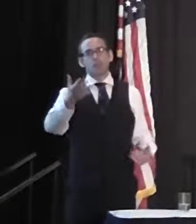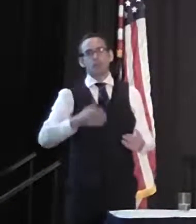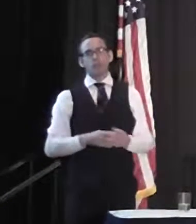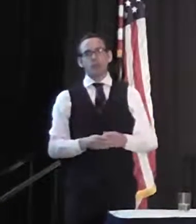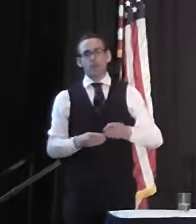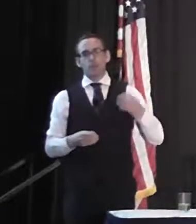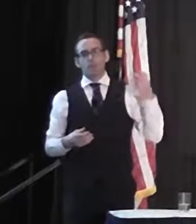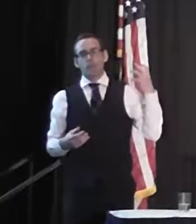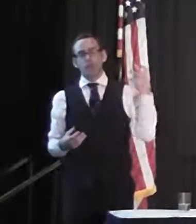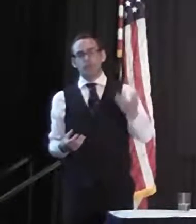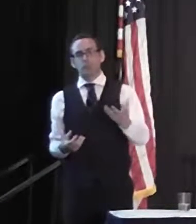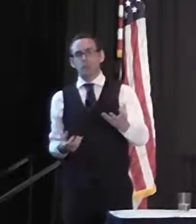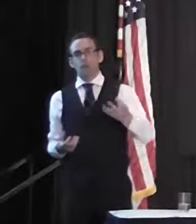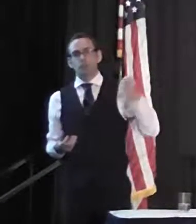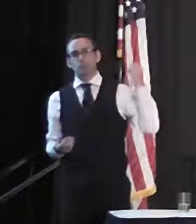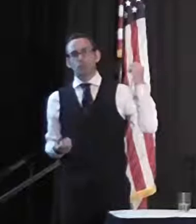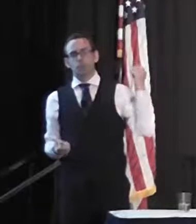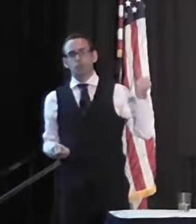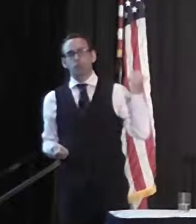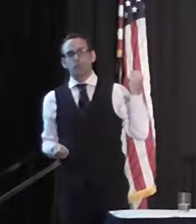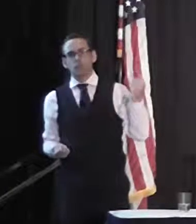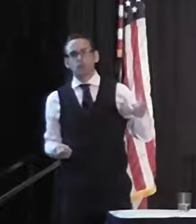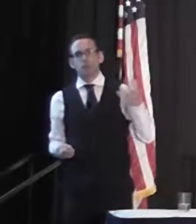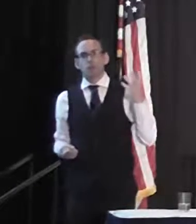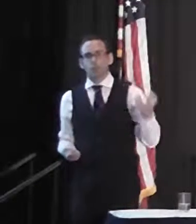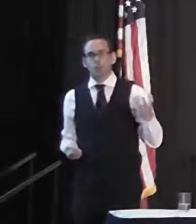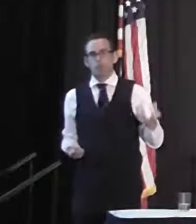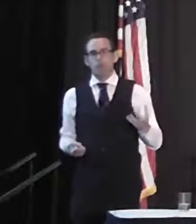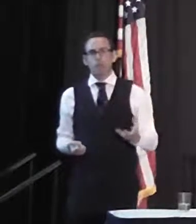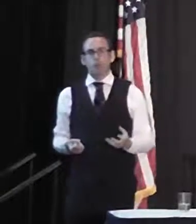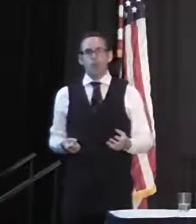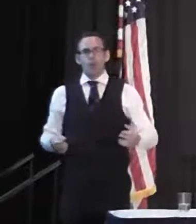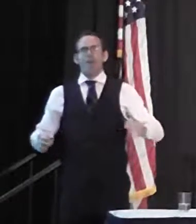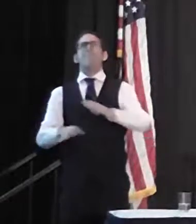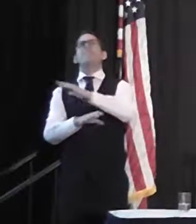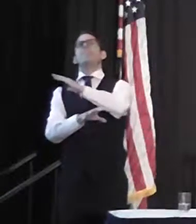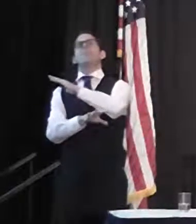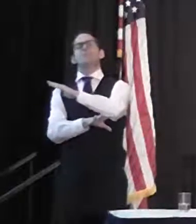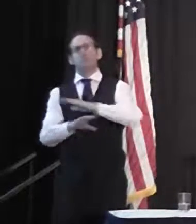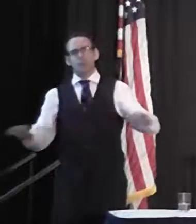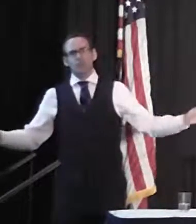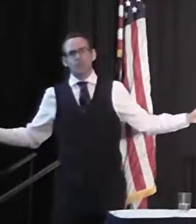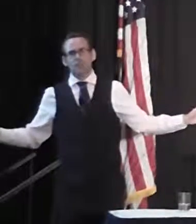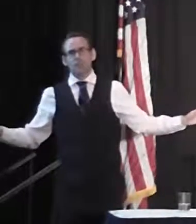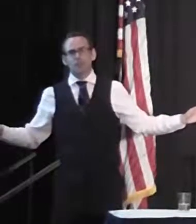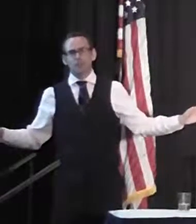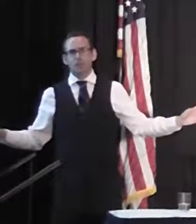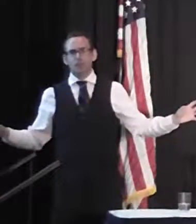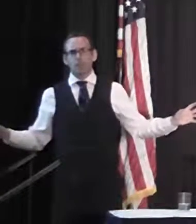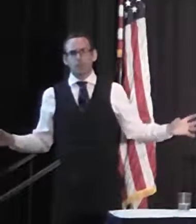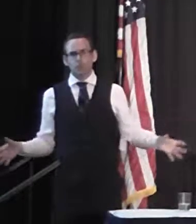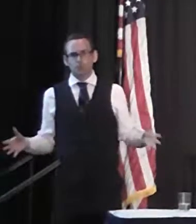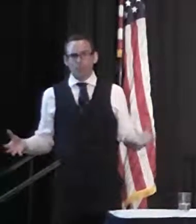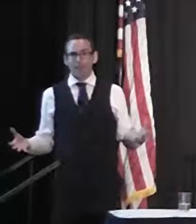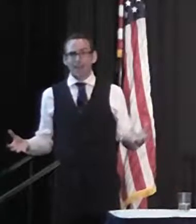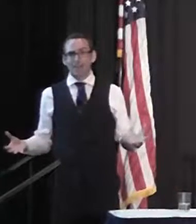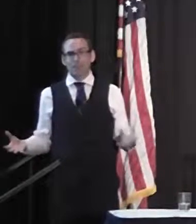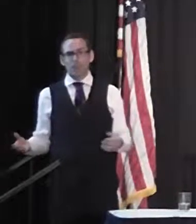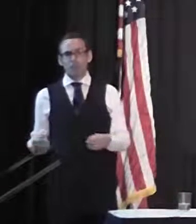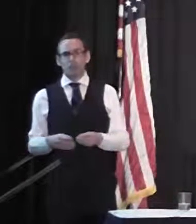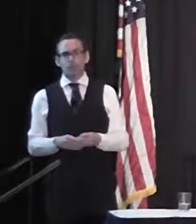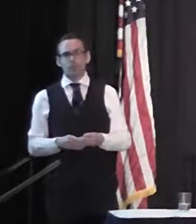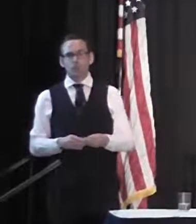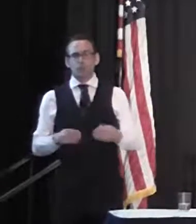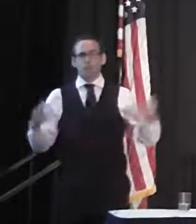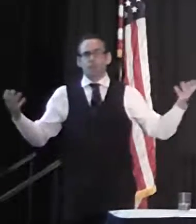then in Germany, their system there is purely subsidized by the people, and they are furious with it. You know, there's a huge backlash